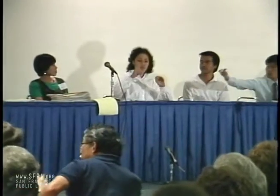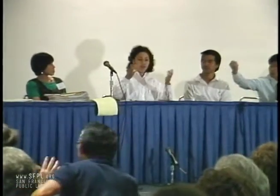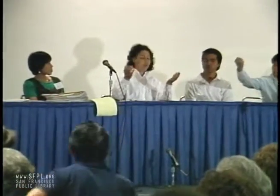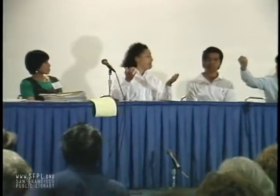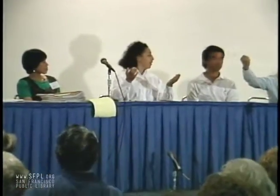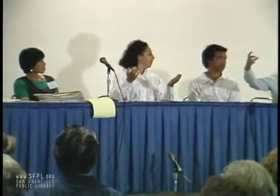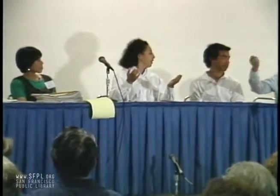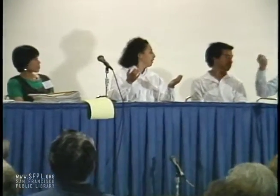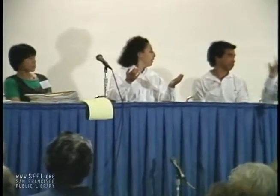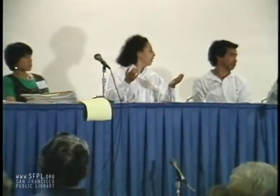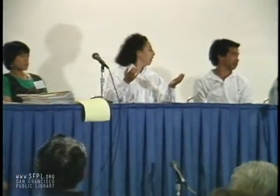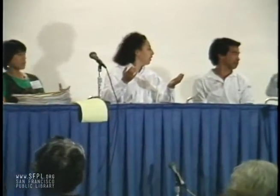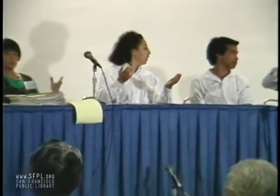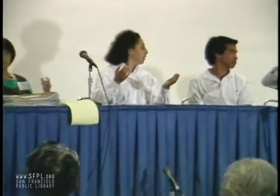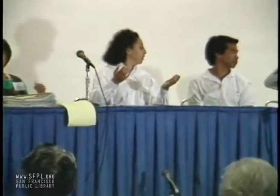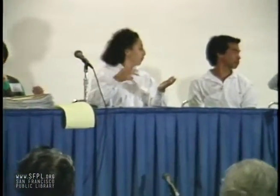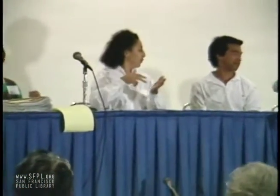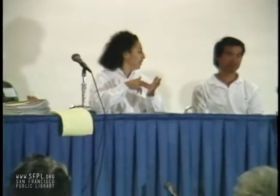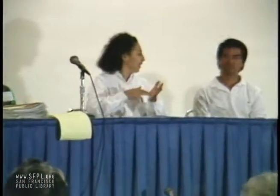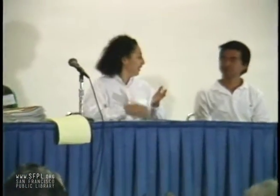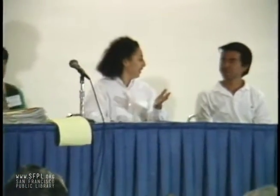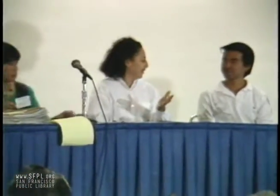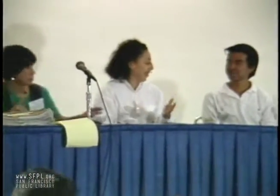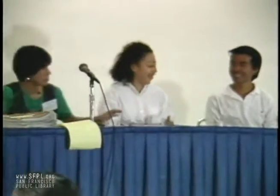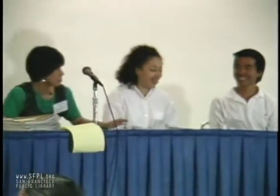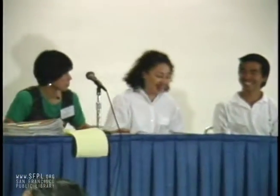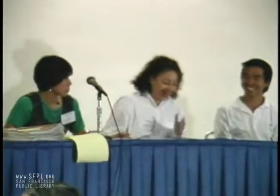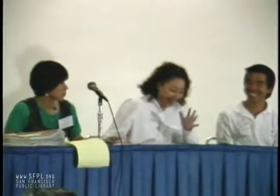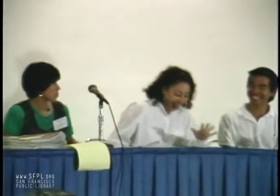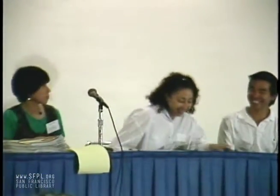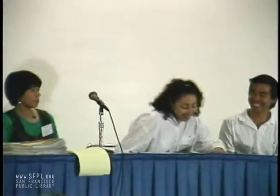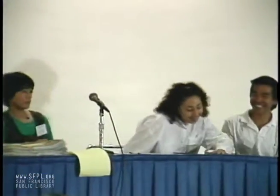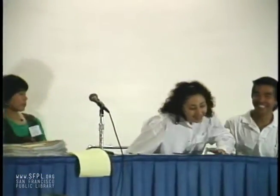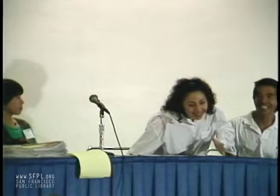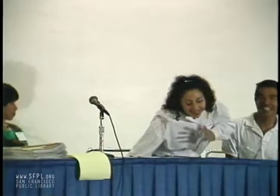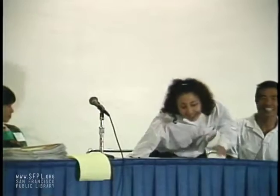And my family, people would prefer that you stand, Maggie.